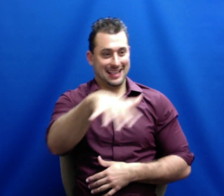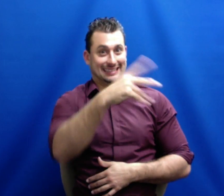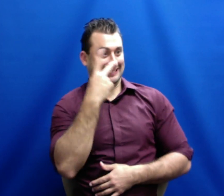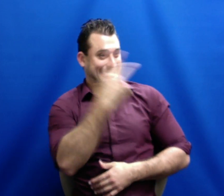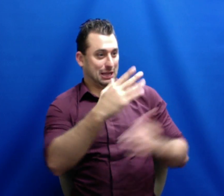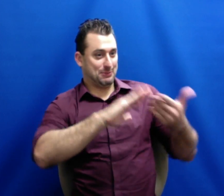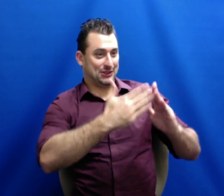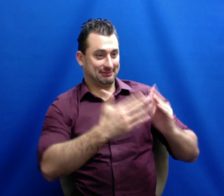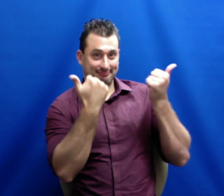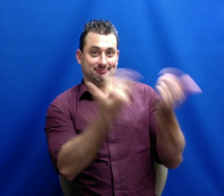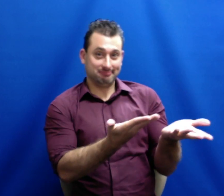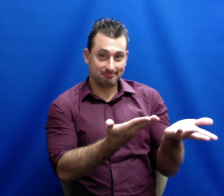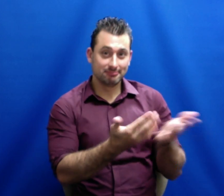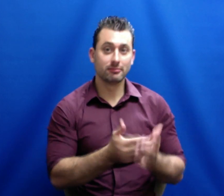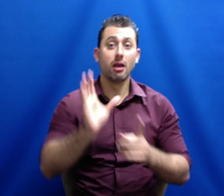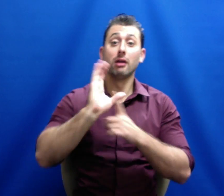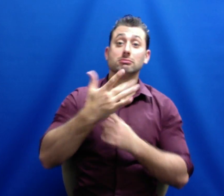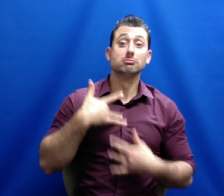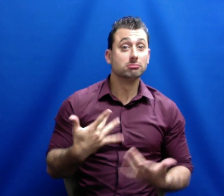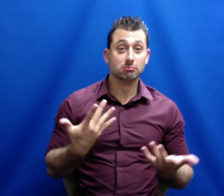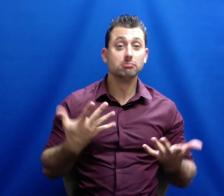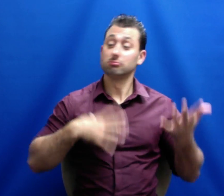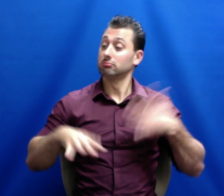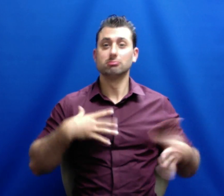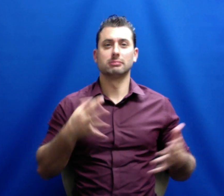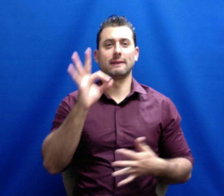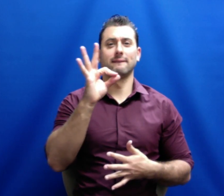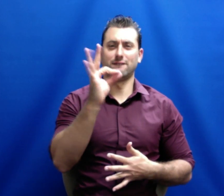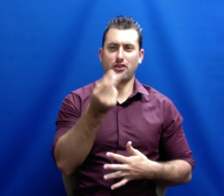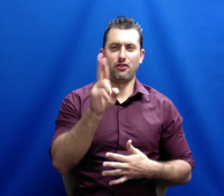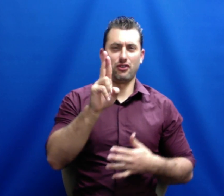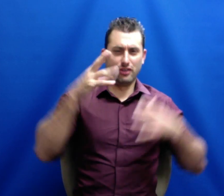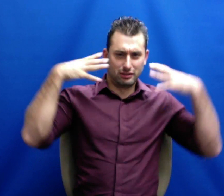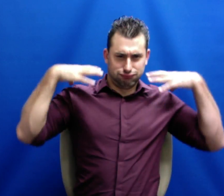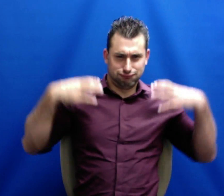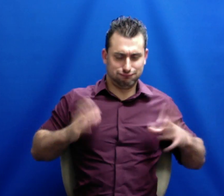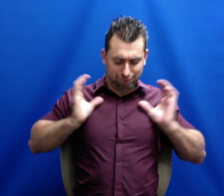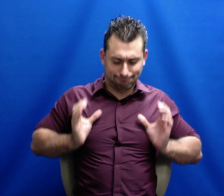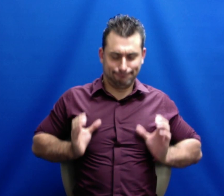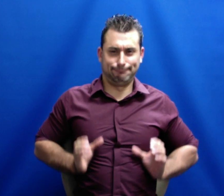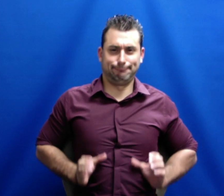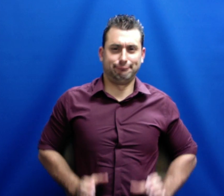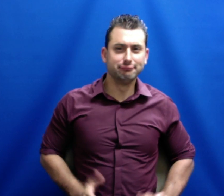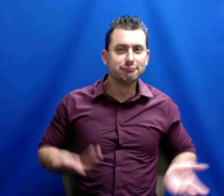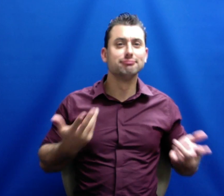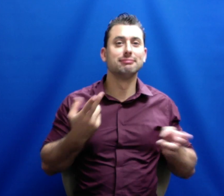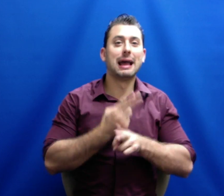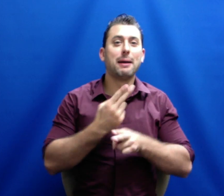can see the communities based on that. Culture is one where a lot of fur is worn. And they use animal